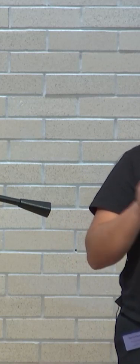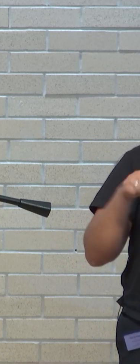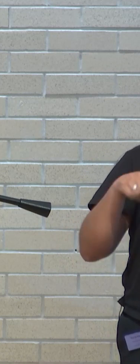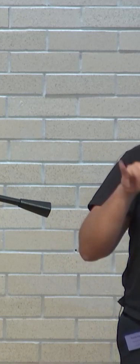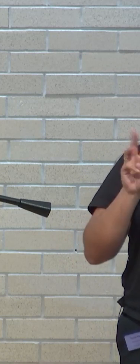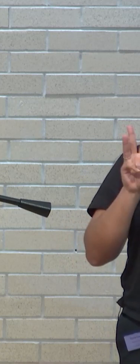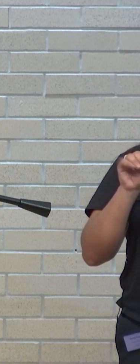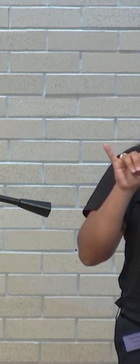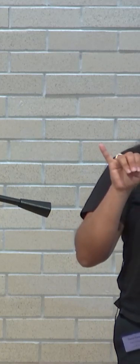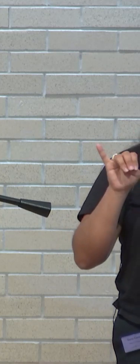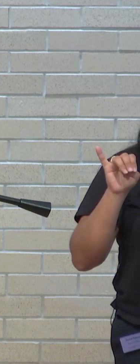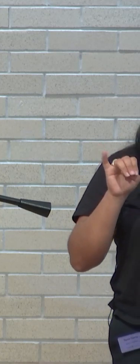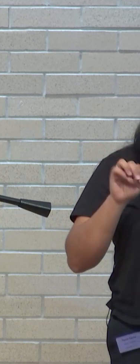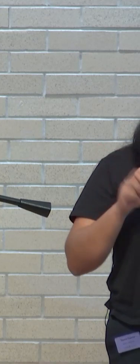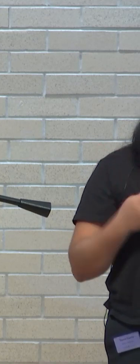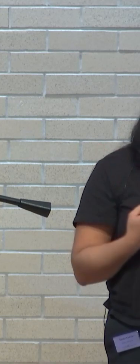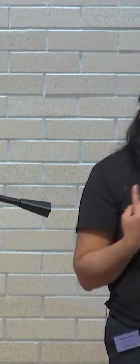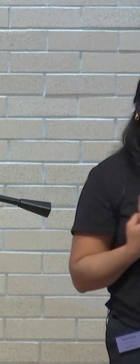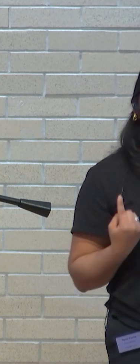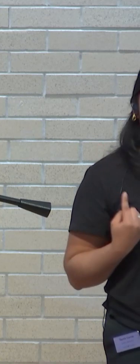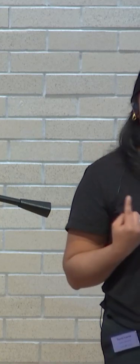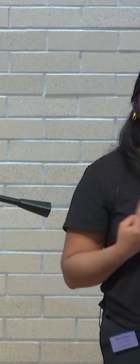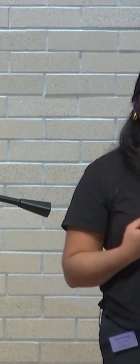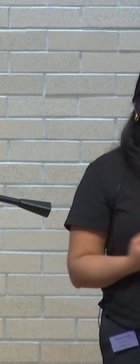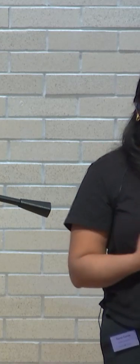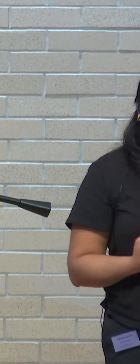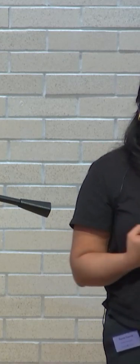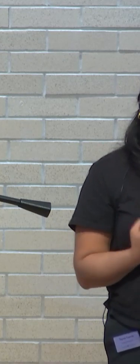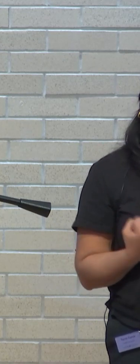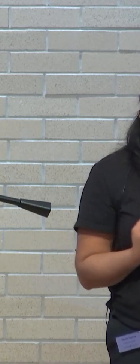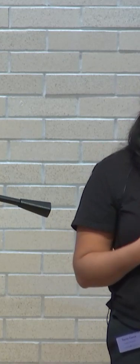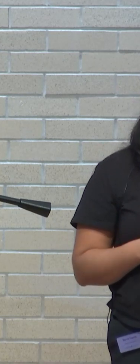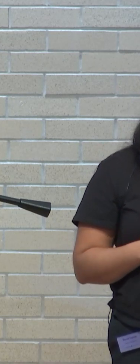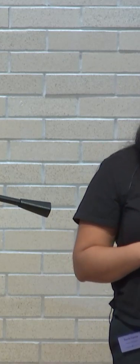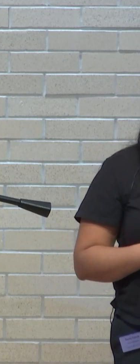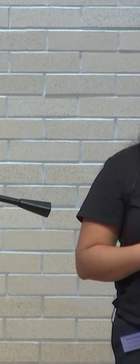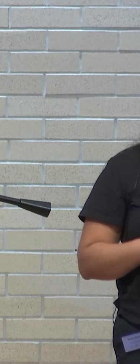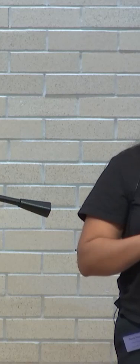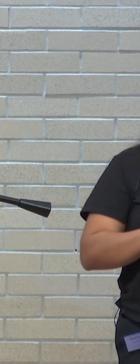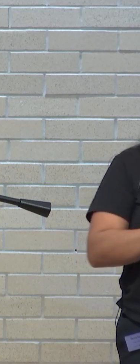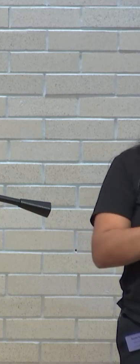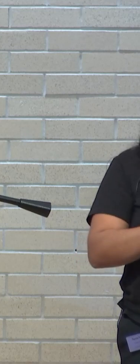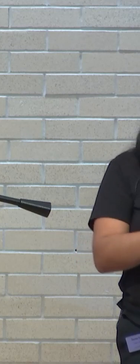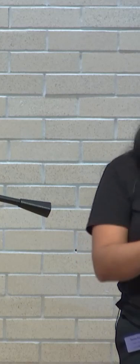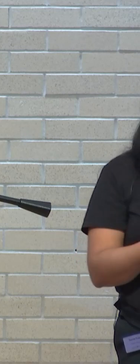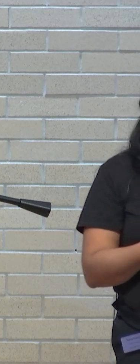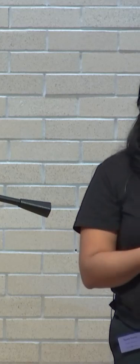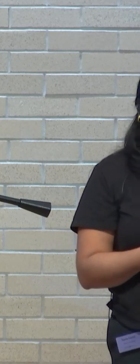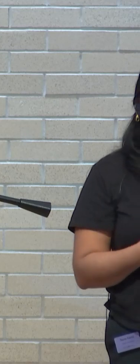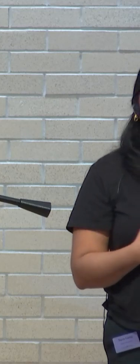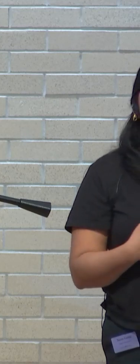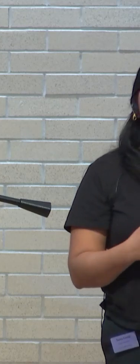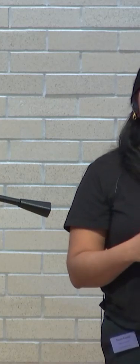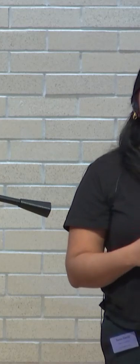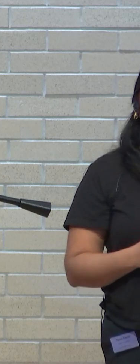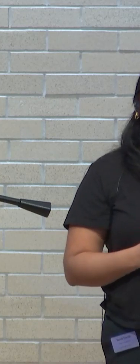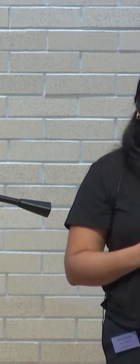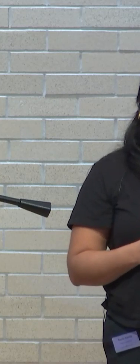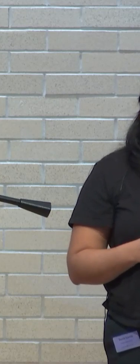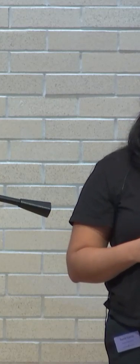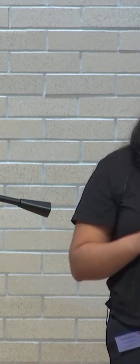feel secluded. He offered me advice and was supportive of how it felt to live within the minority.